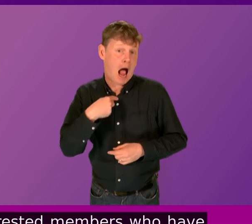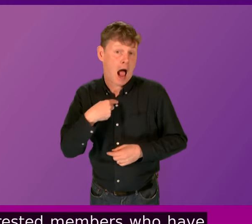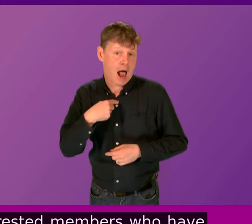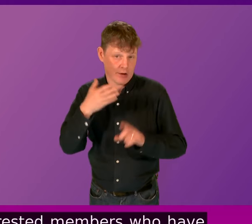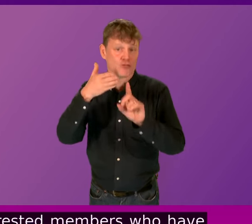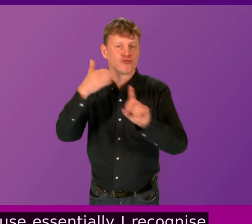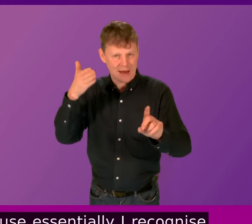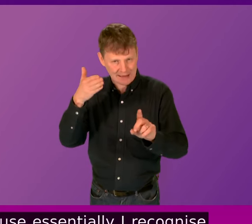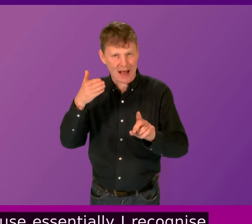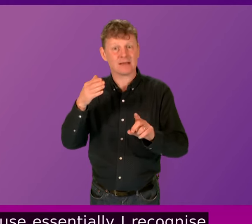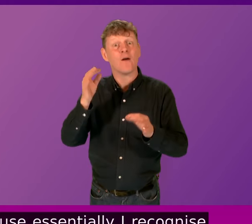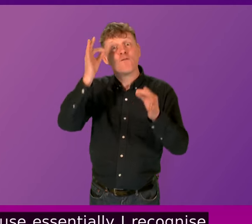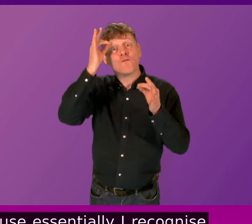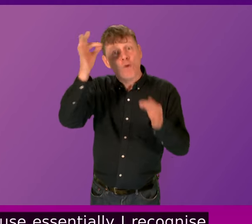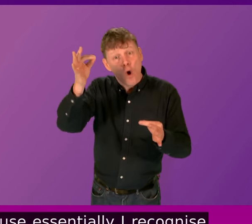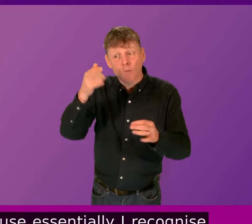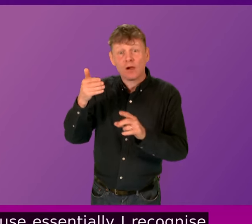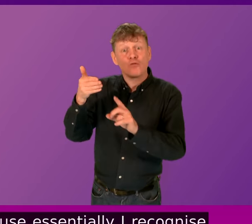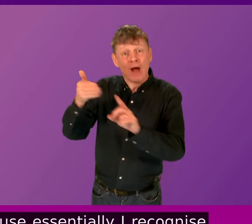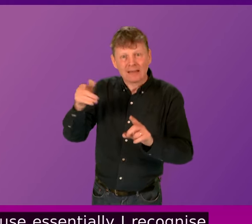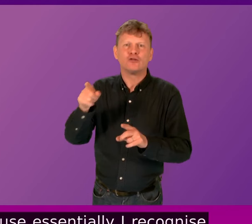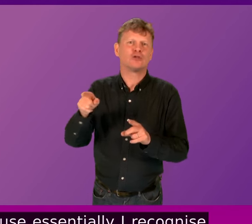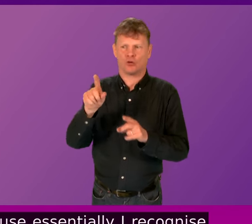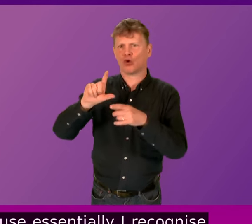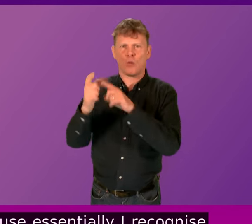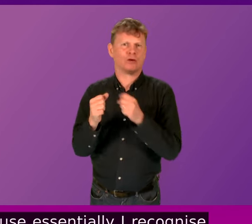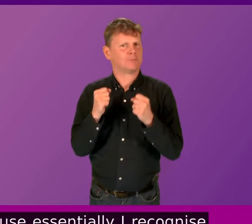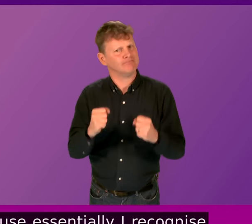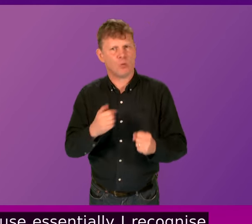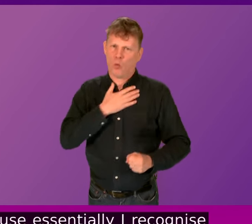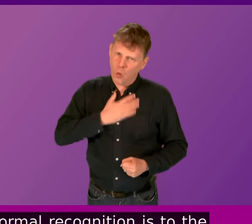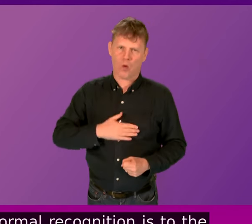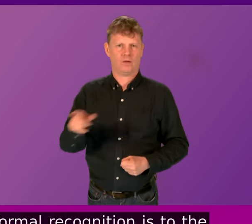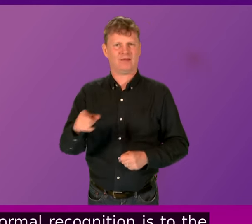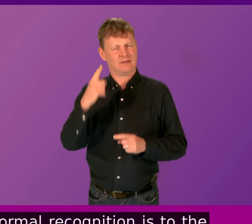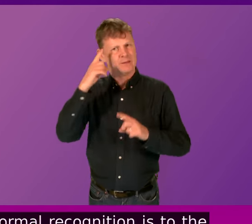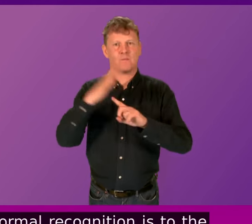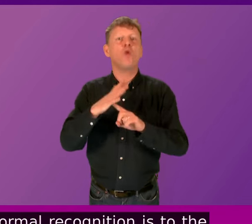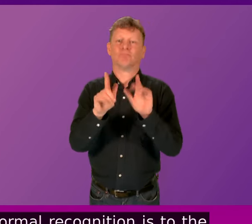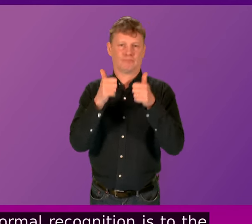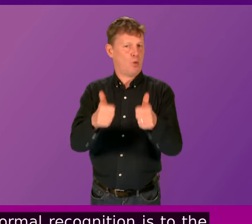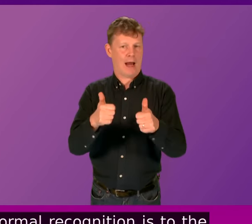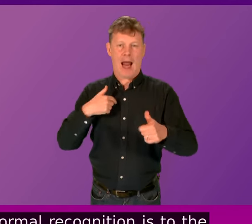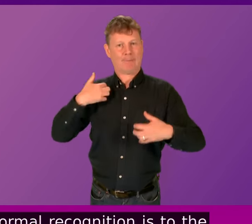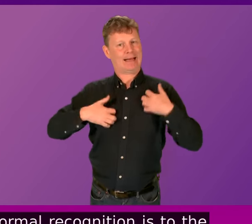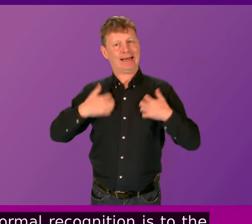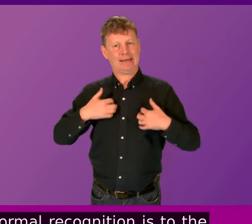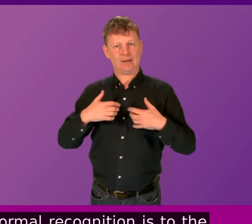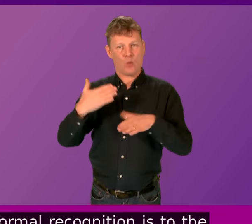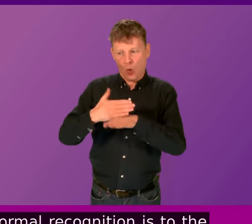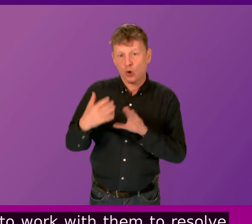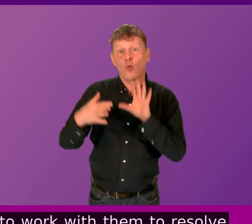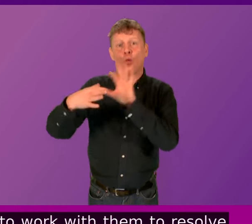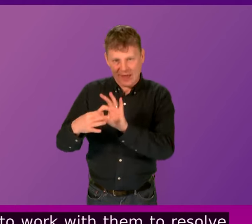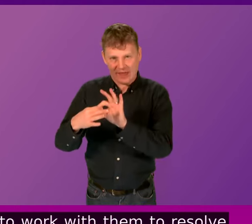important formal recognition is to the community, and I am keen to work with them to resolve the many challenges that I am